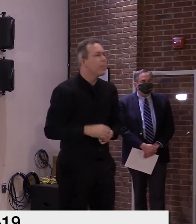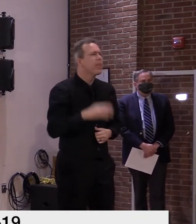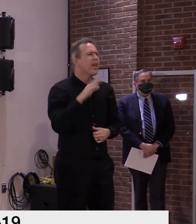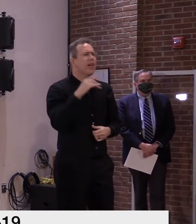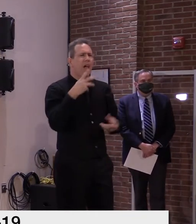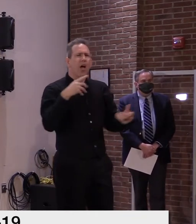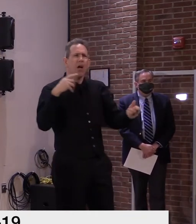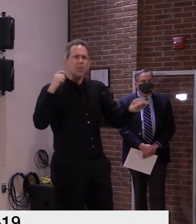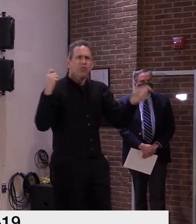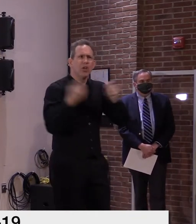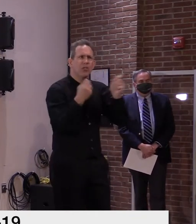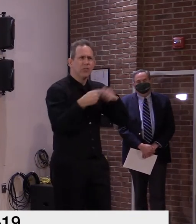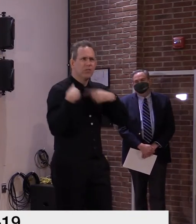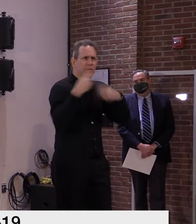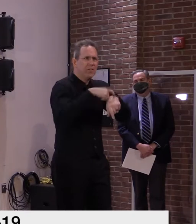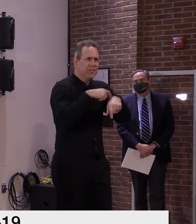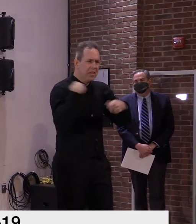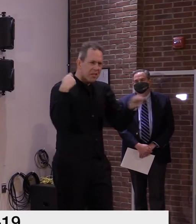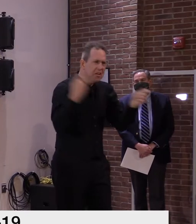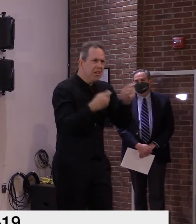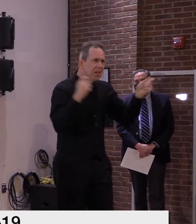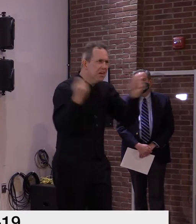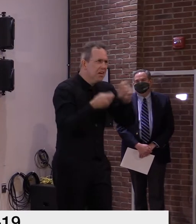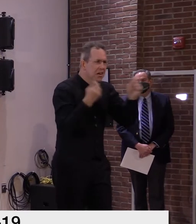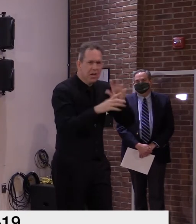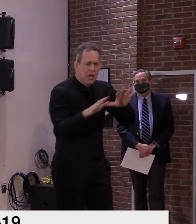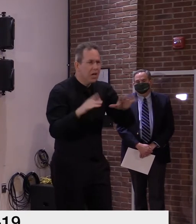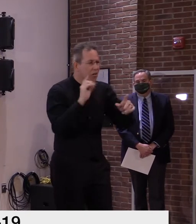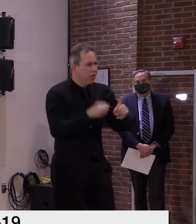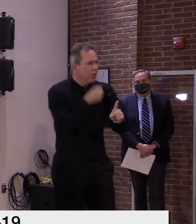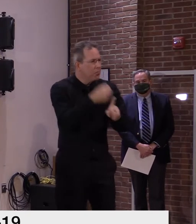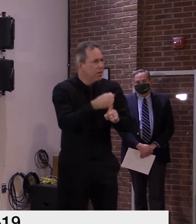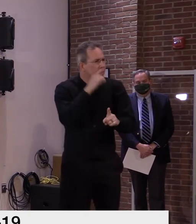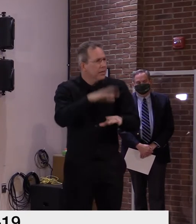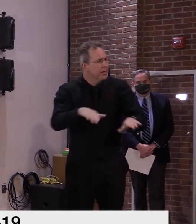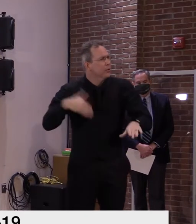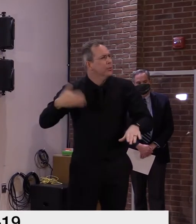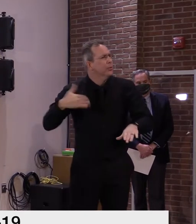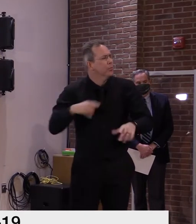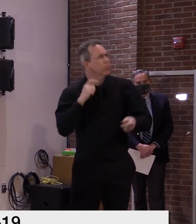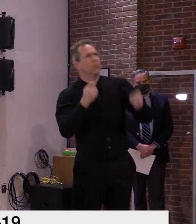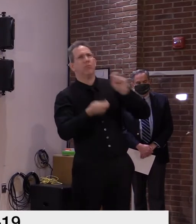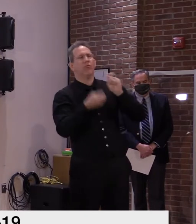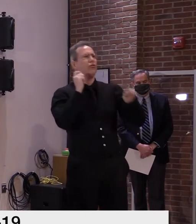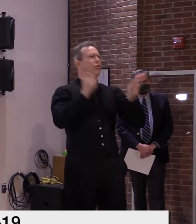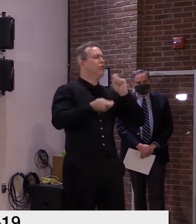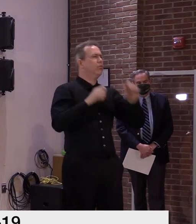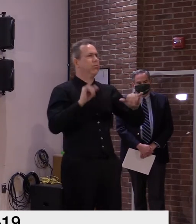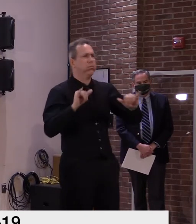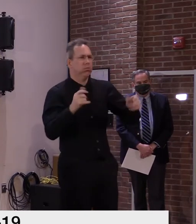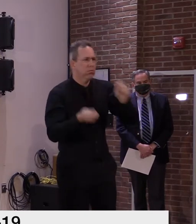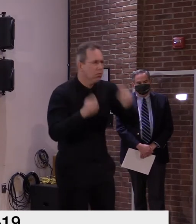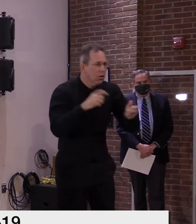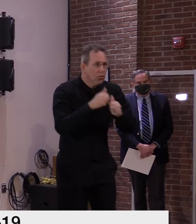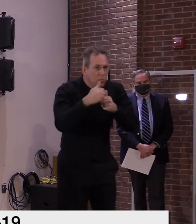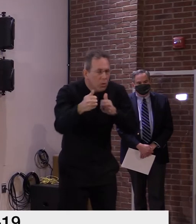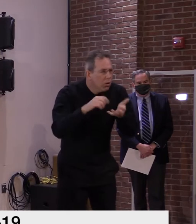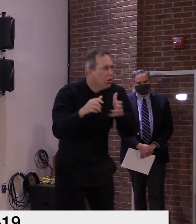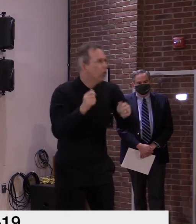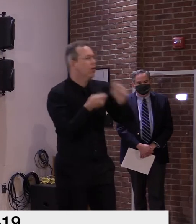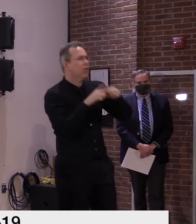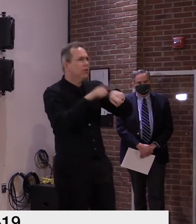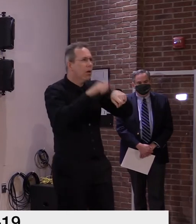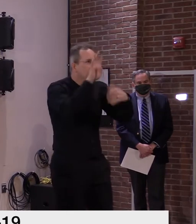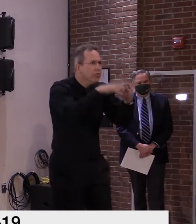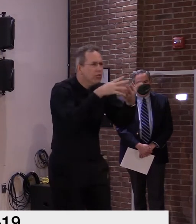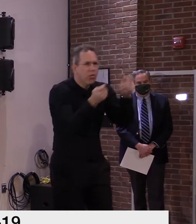pandemic on our kids. As a former contractor myself, I like using building